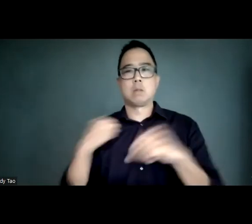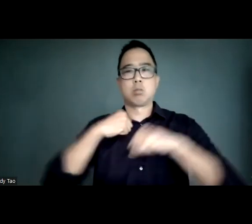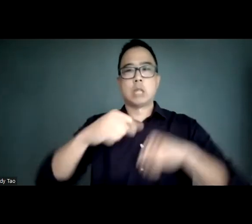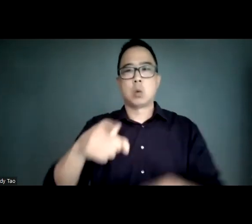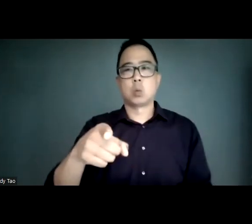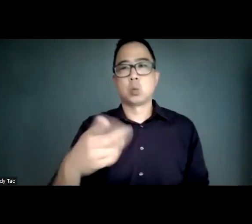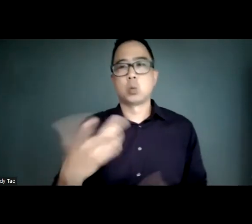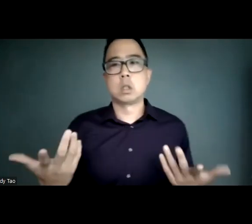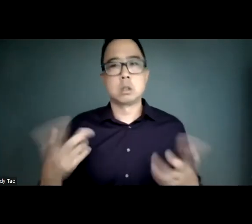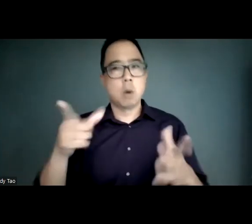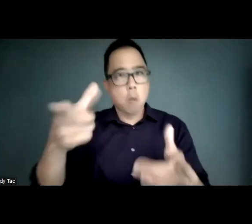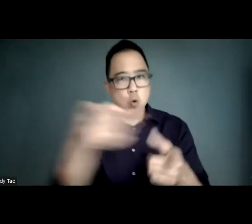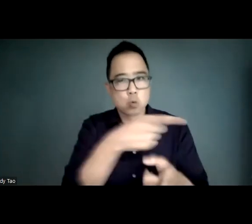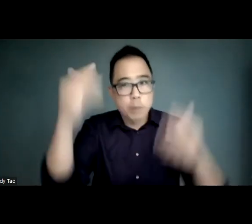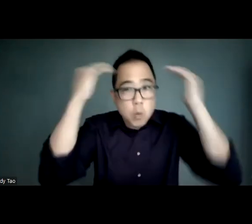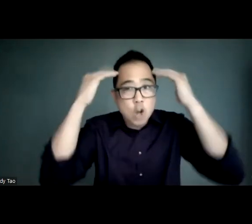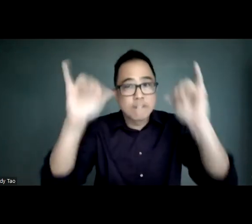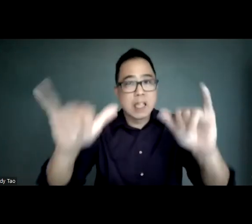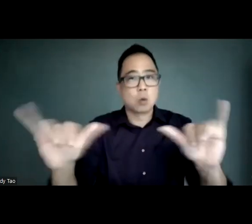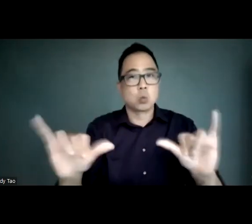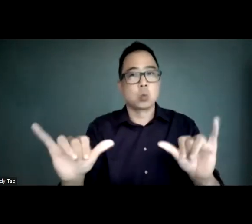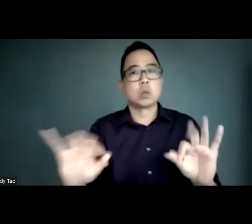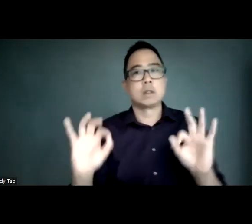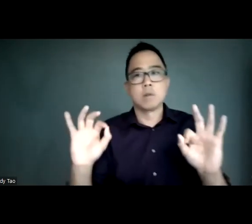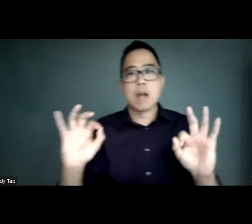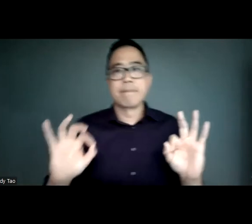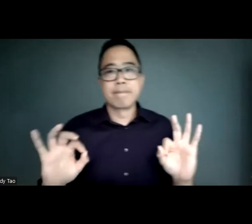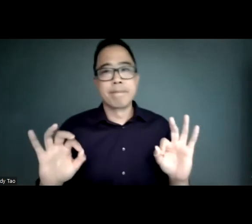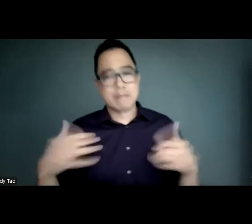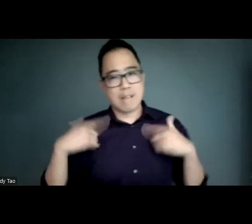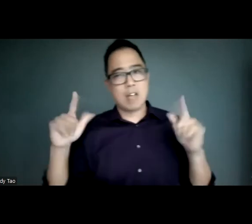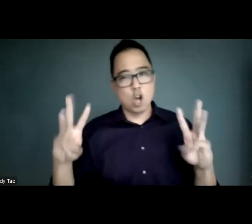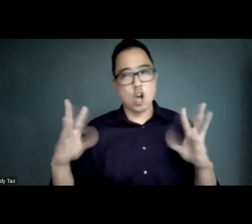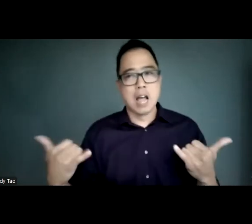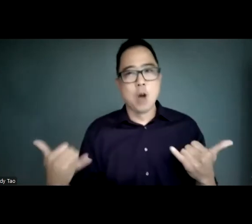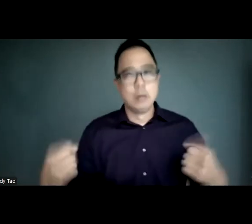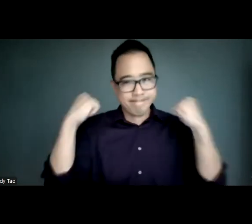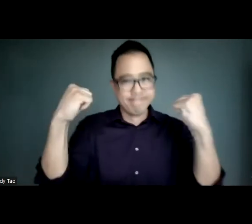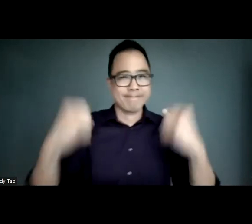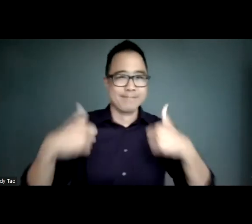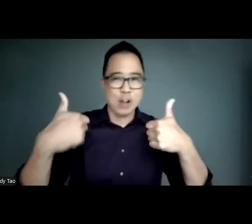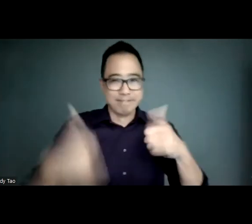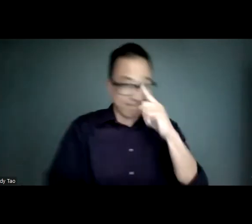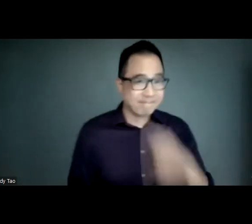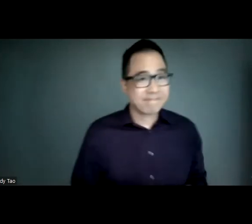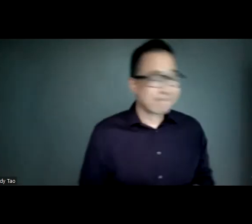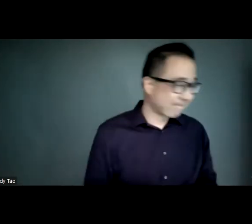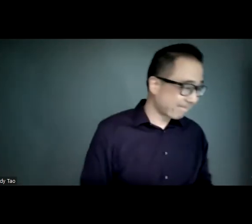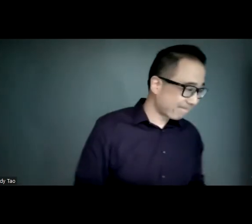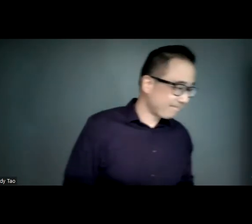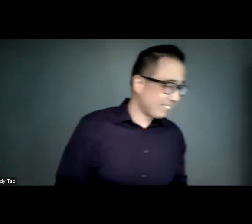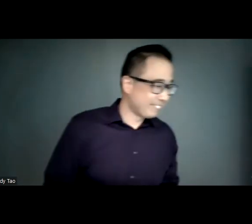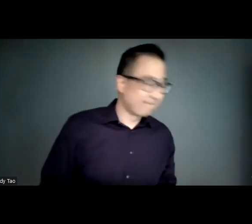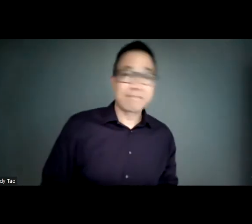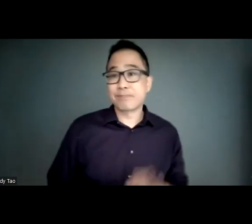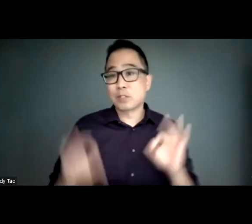you're worried about work, the ADA will protect you. So I want you all to be aware. We do have a law